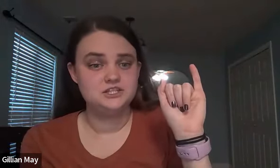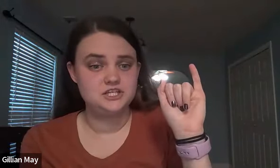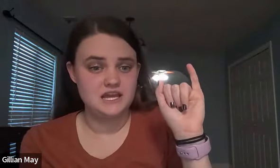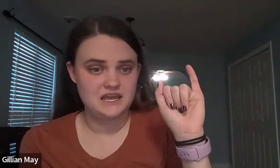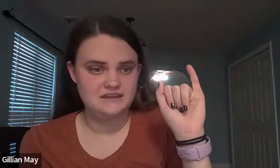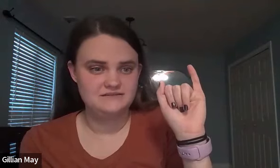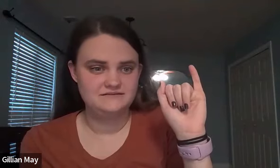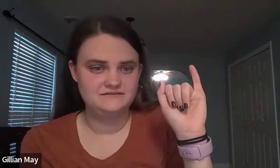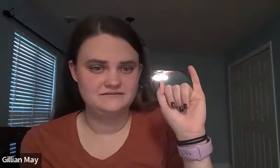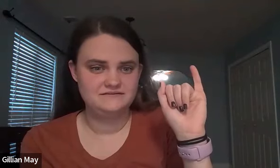J.